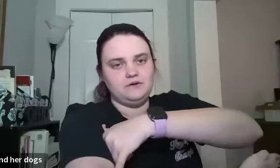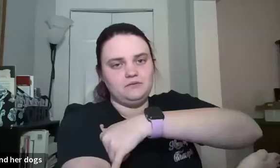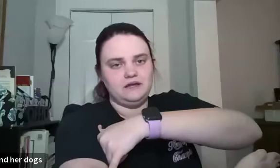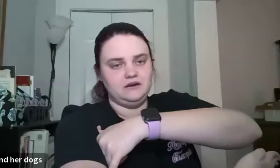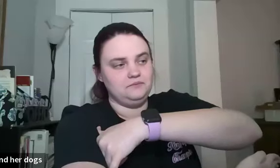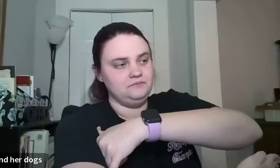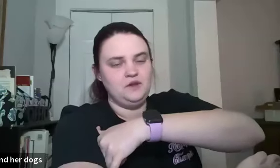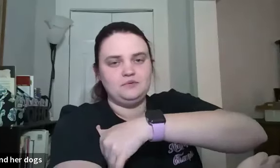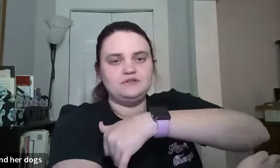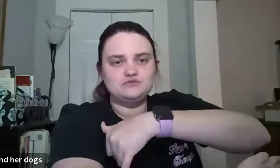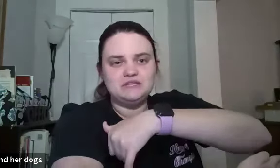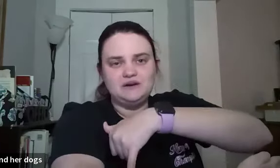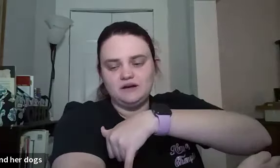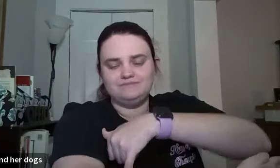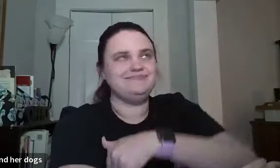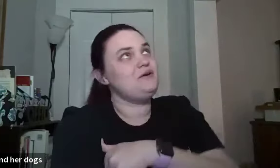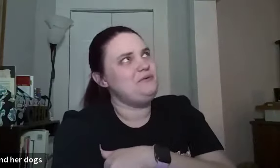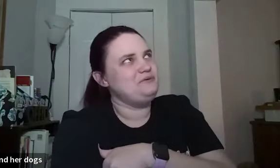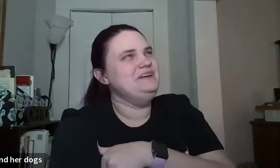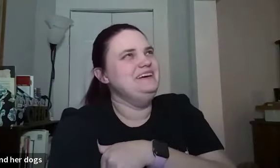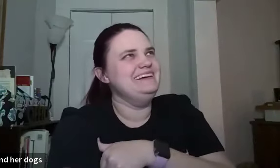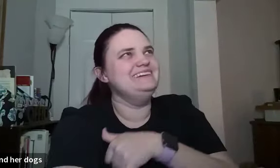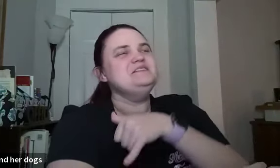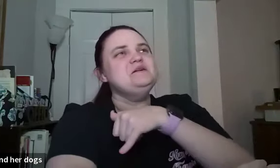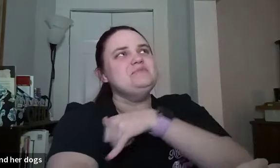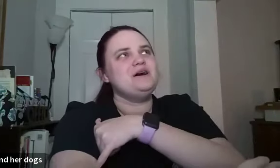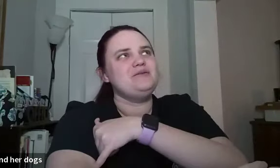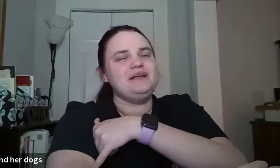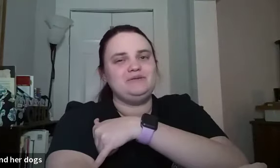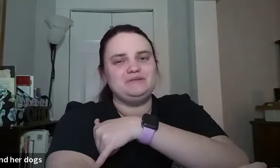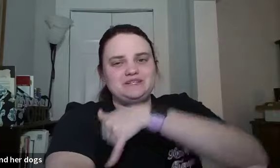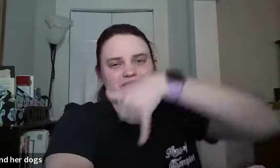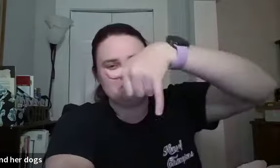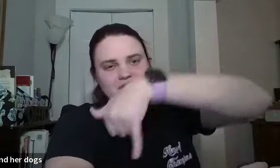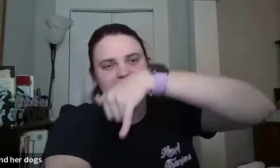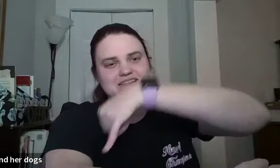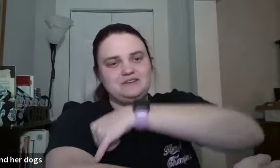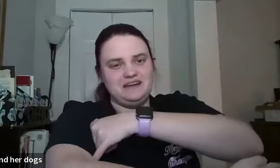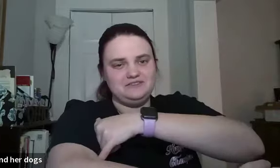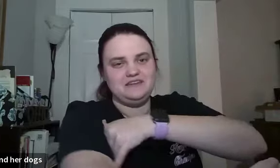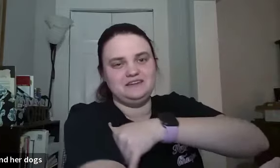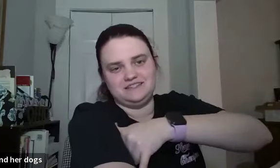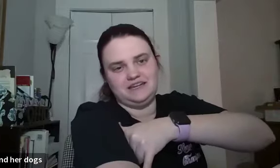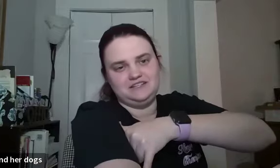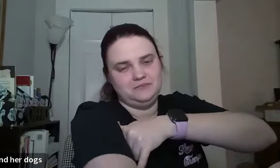phone, like one of those really not old, but like when we used to be able to put it in this little connector thing, it's like into your